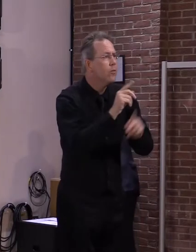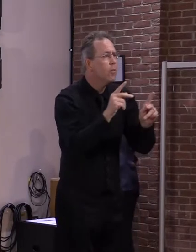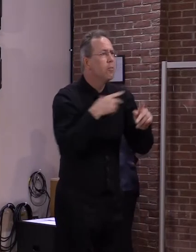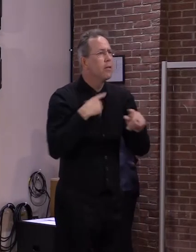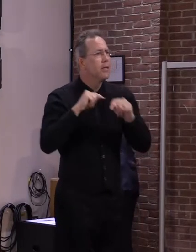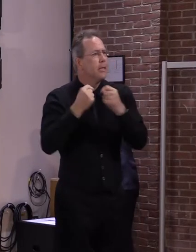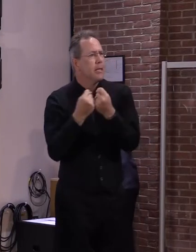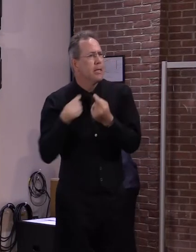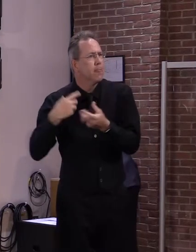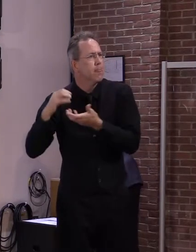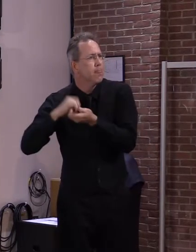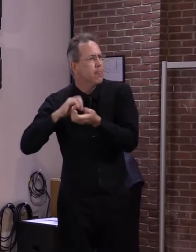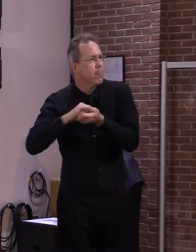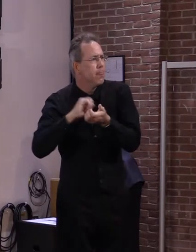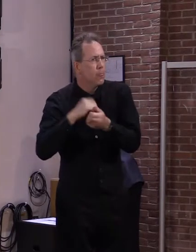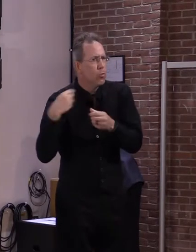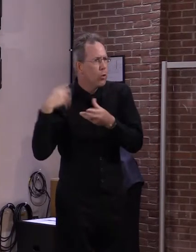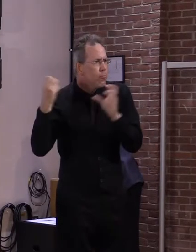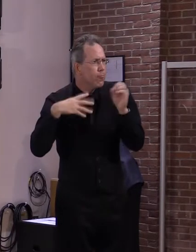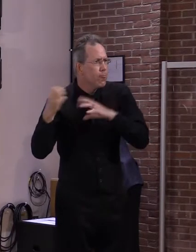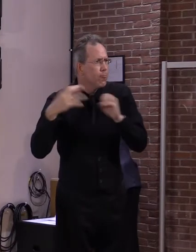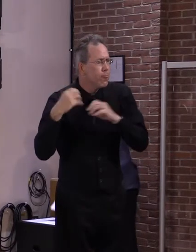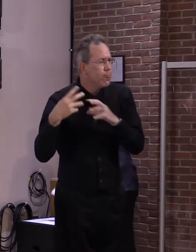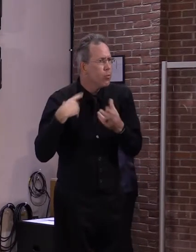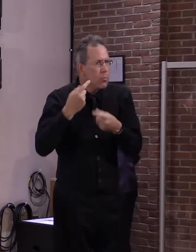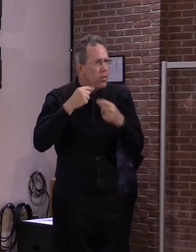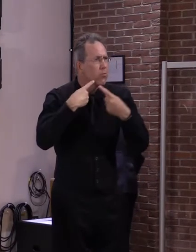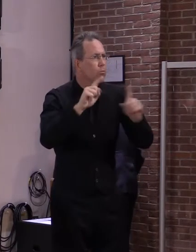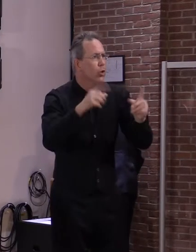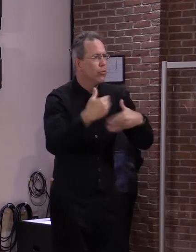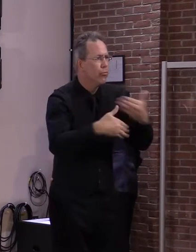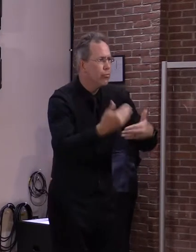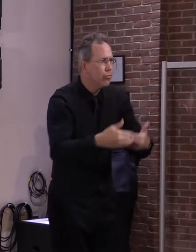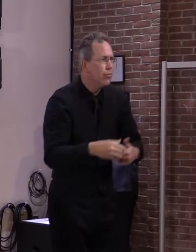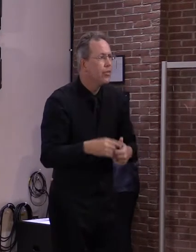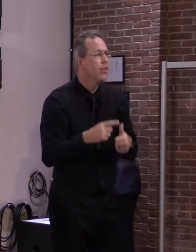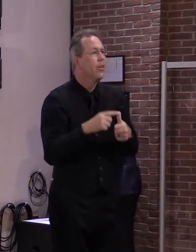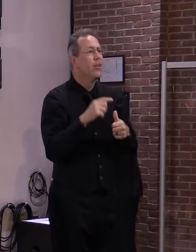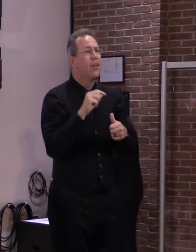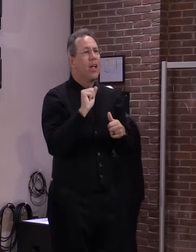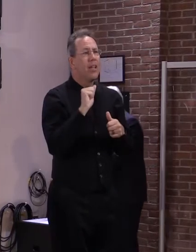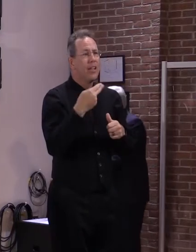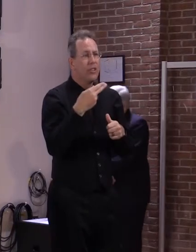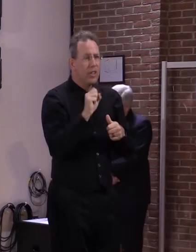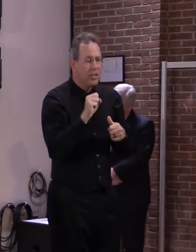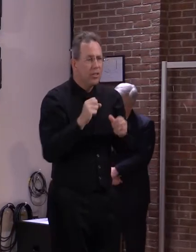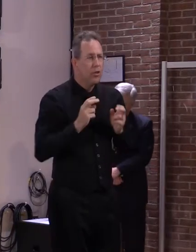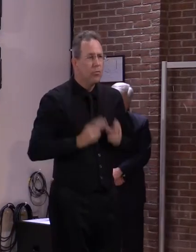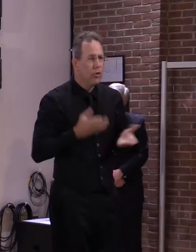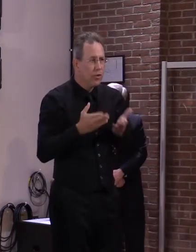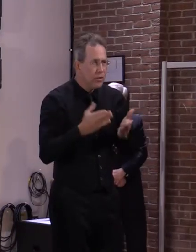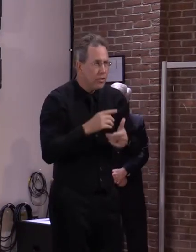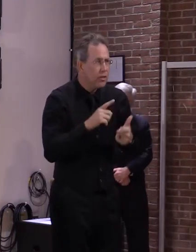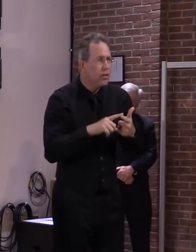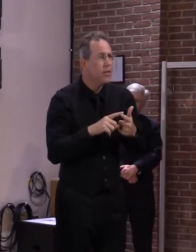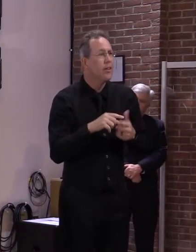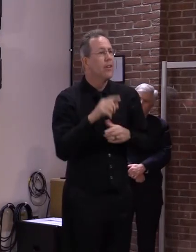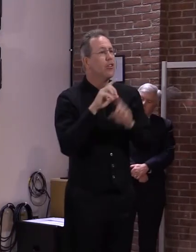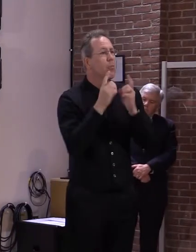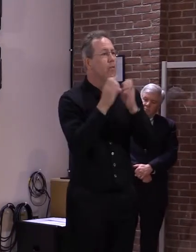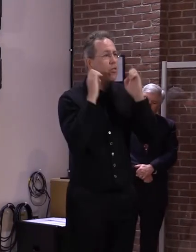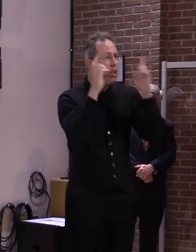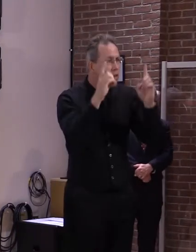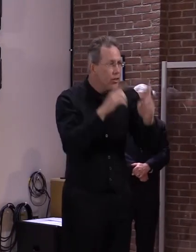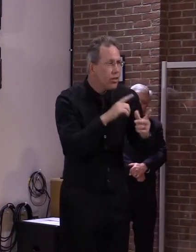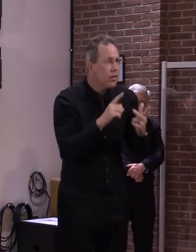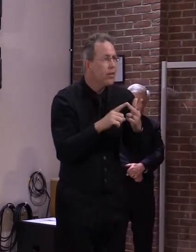Summer Matters possible. Staff from AHS, AOE, ANR, Sarah Pickering, the principal